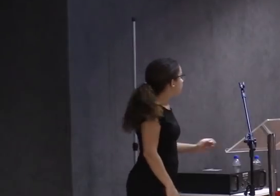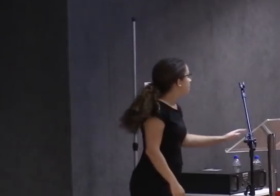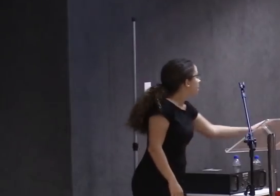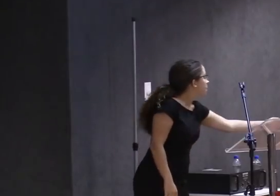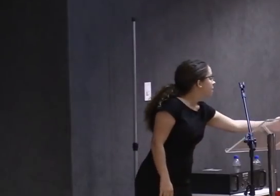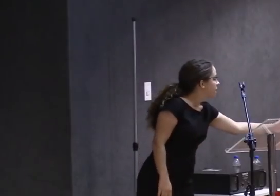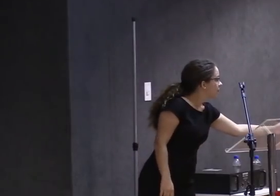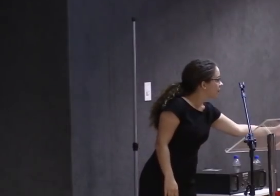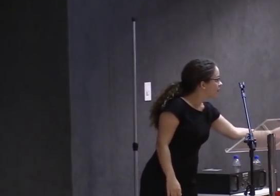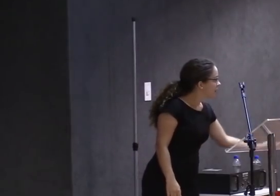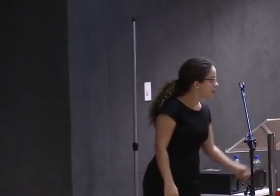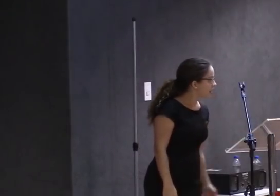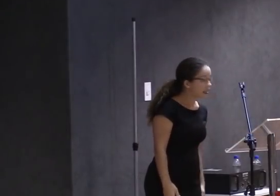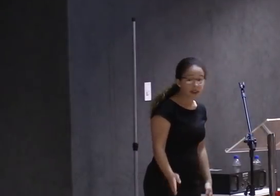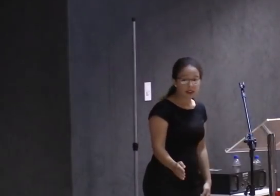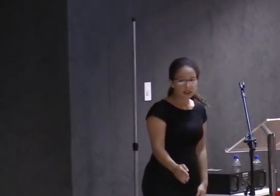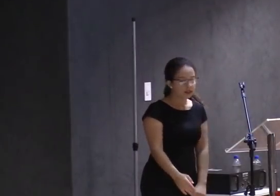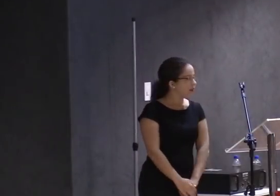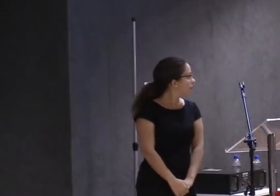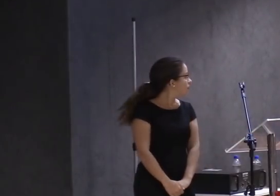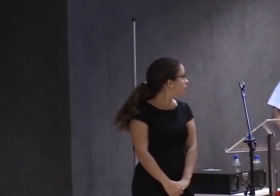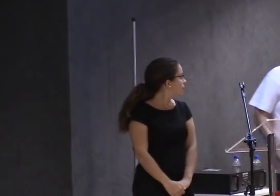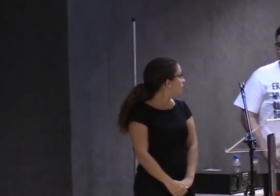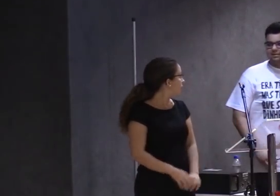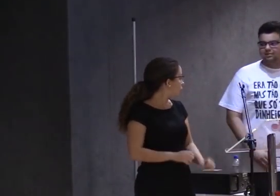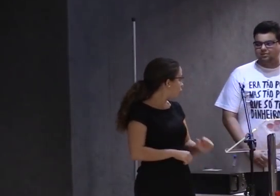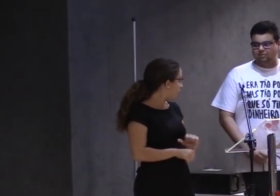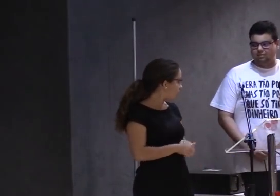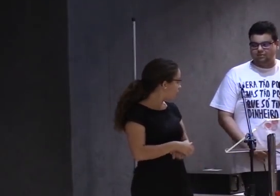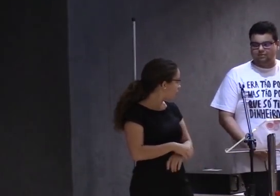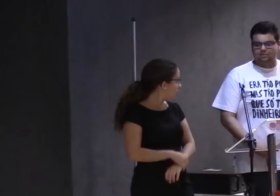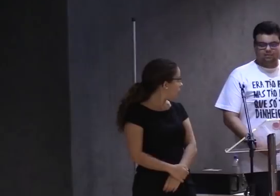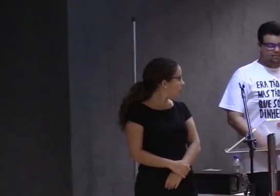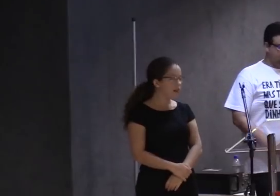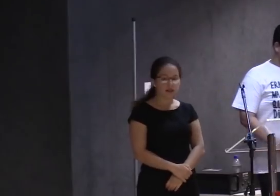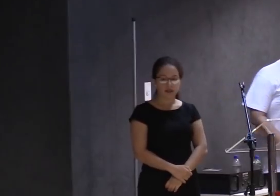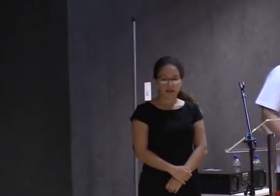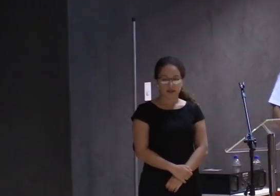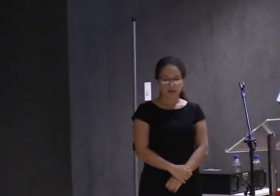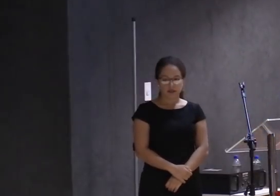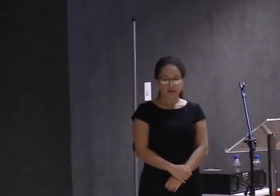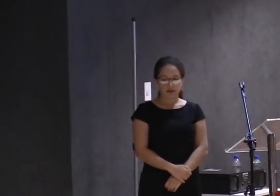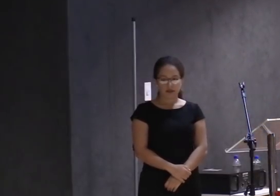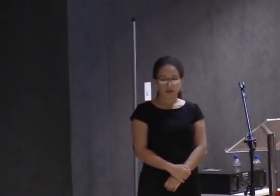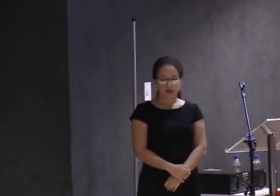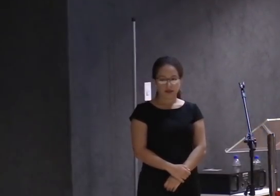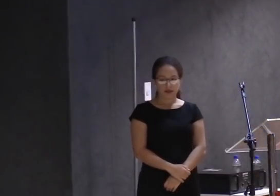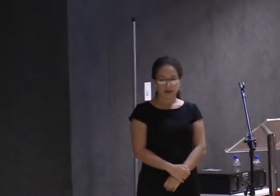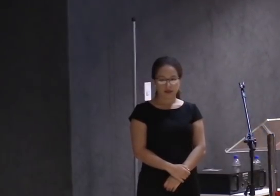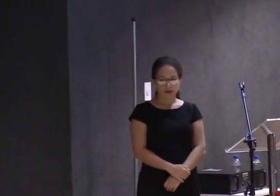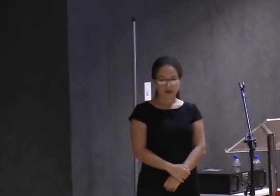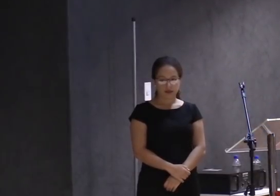we also have 4 different research units in relation to education,